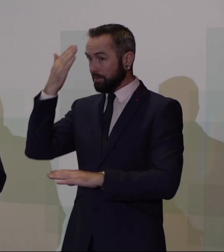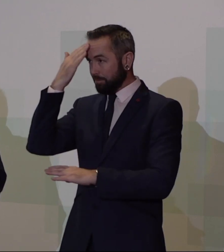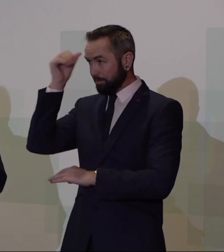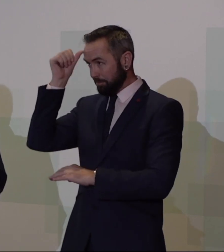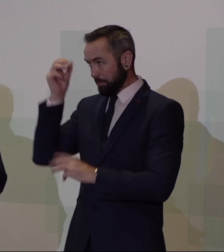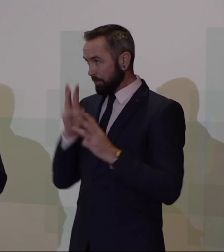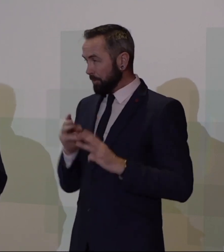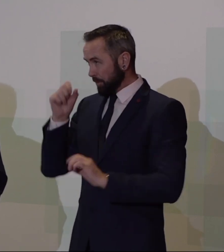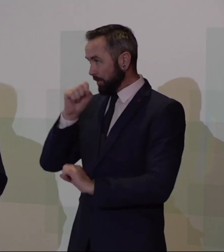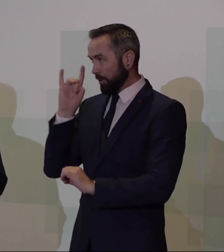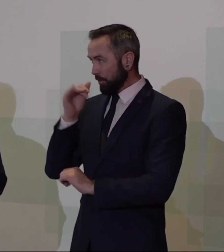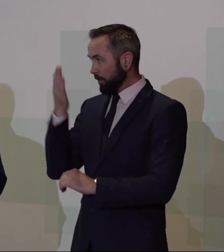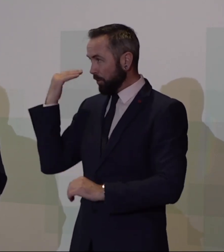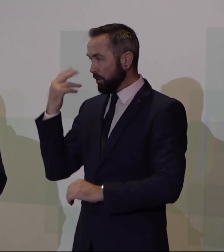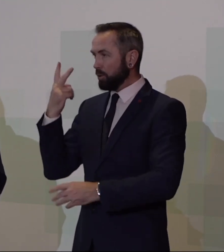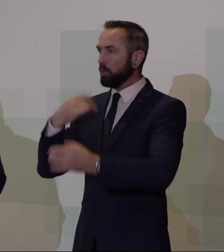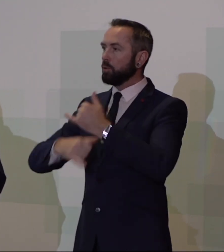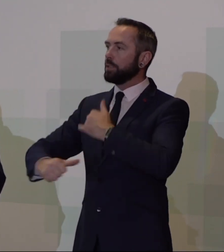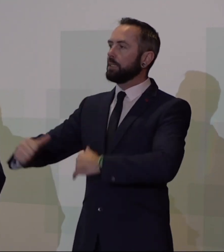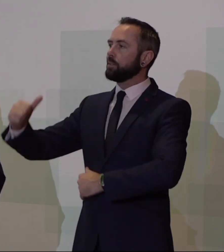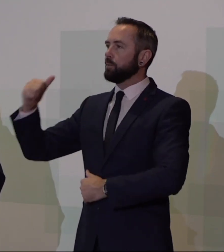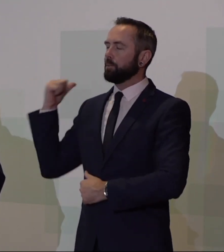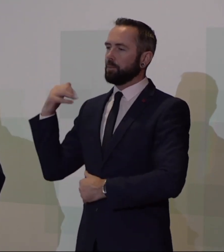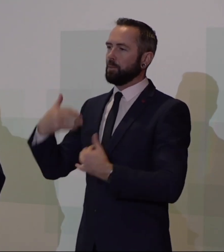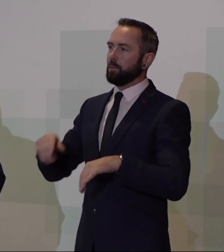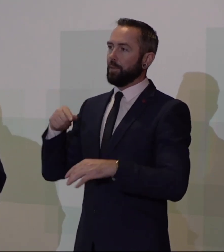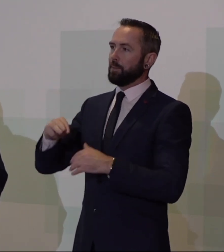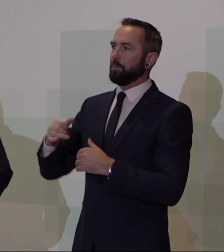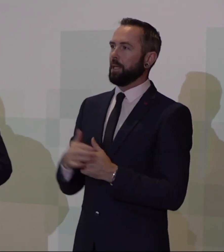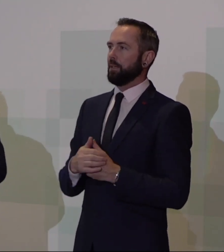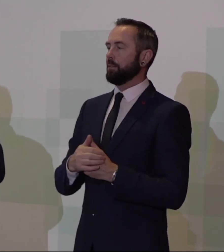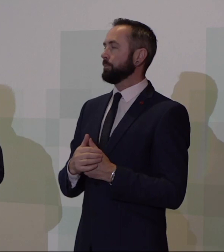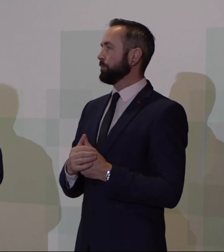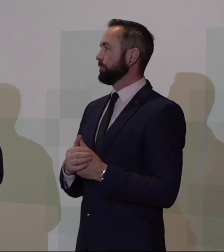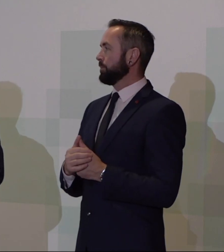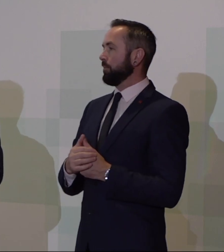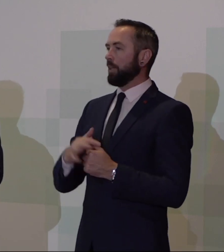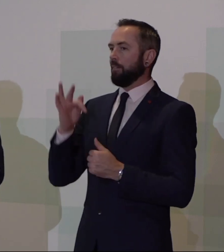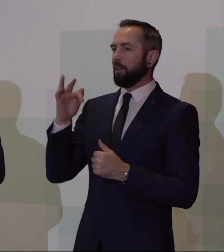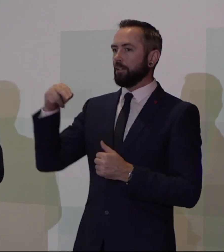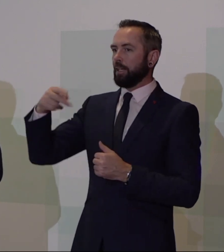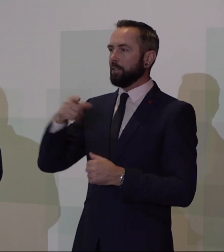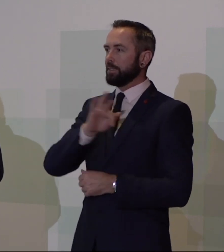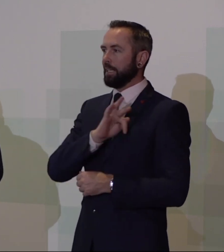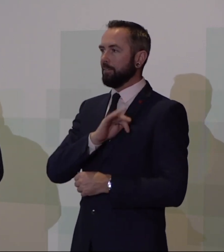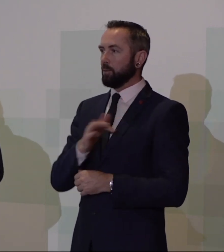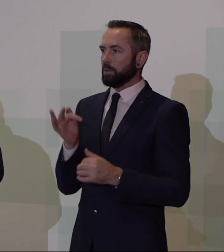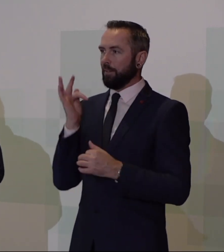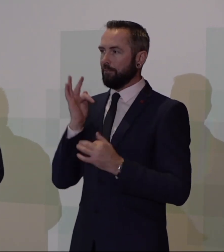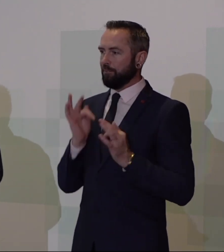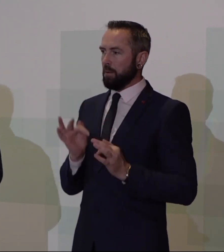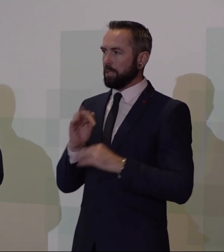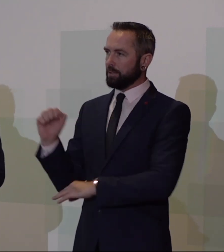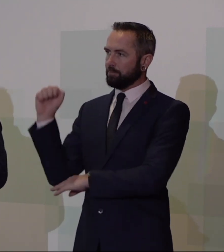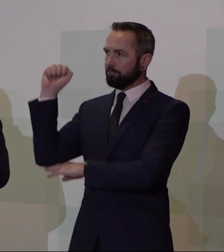of, was born 200 years ago this May. Florence Nightingale herself was a feminist and